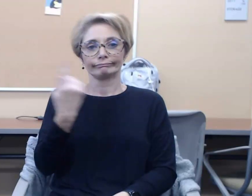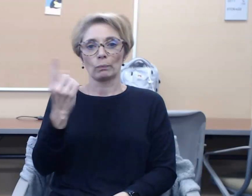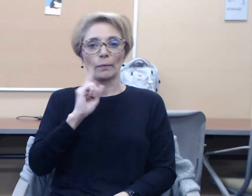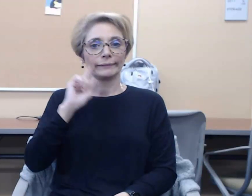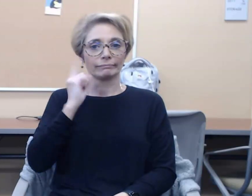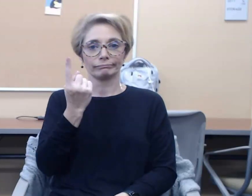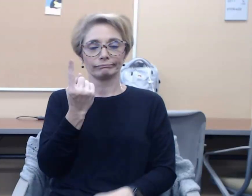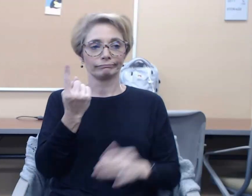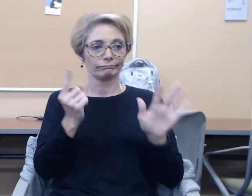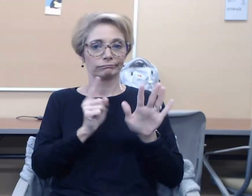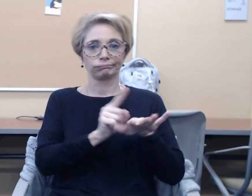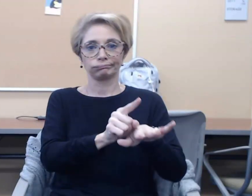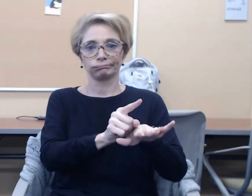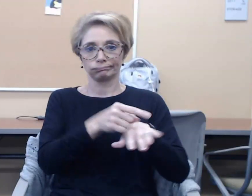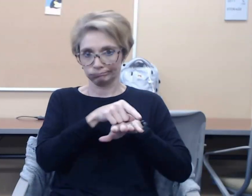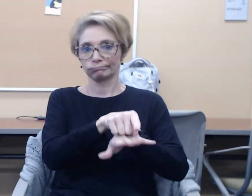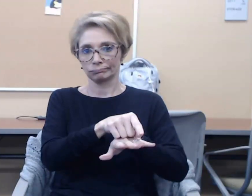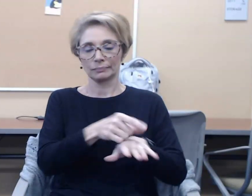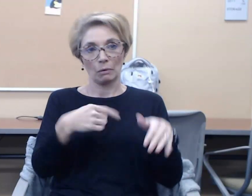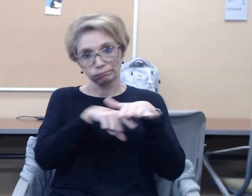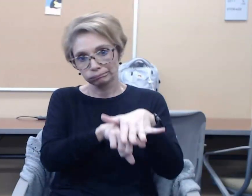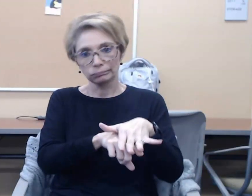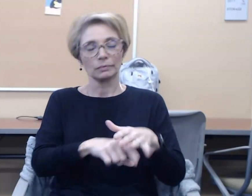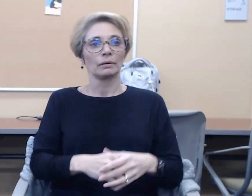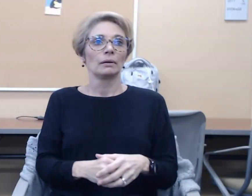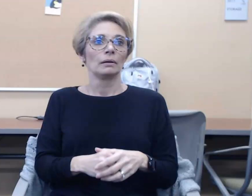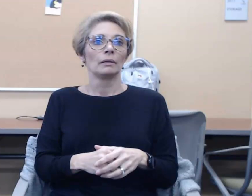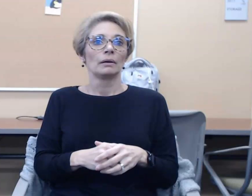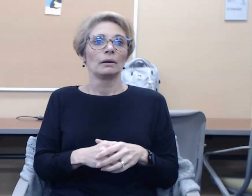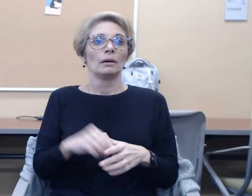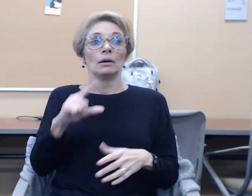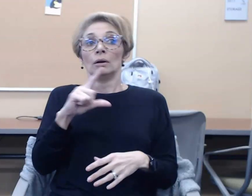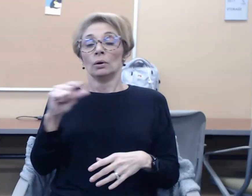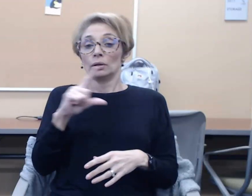Then, in 2020, the U.S. Department of Education reported that